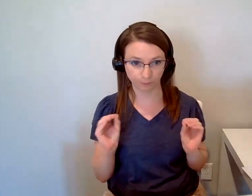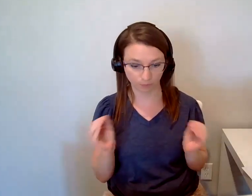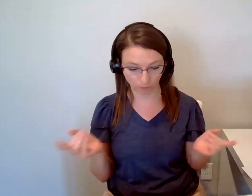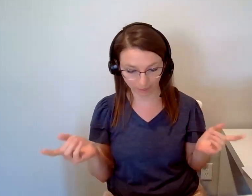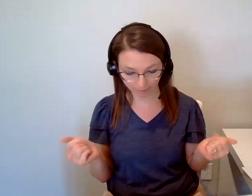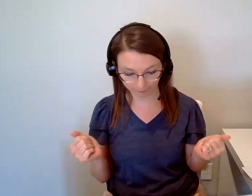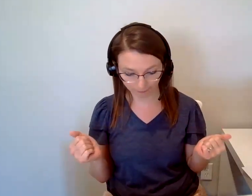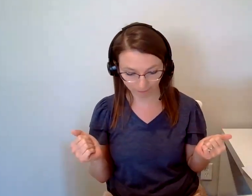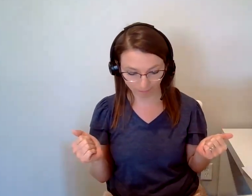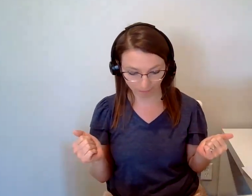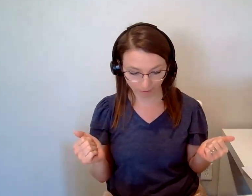Okay.